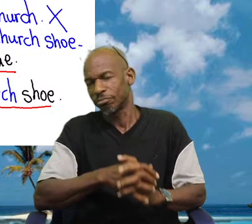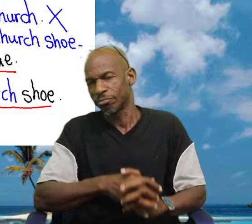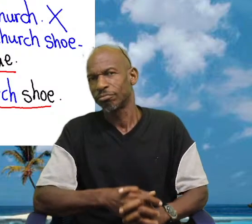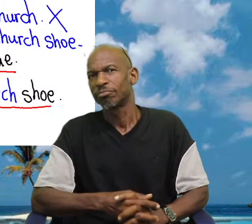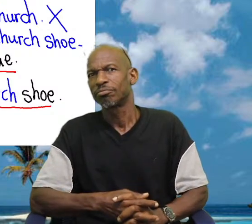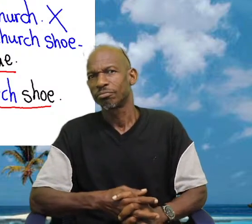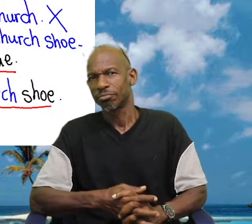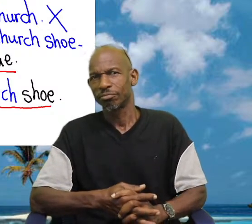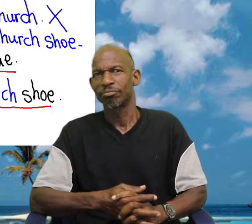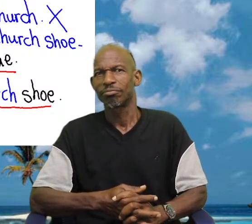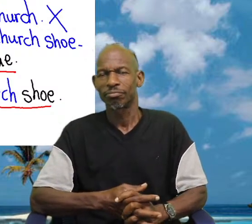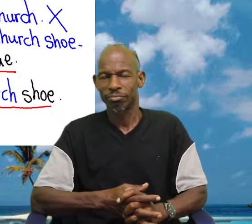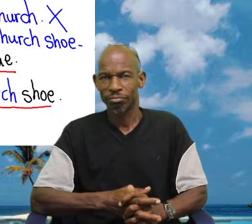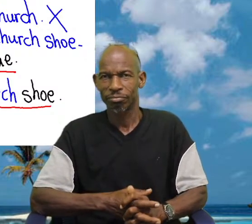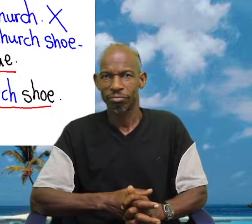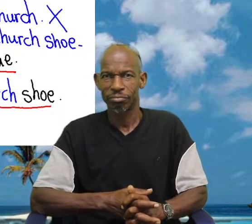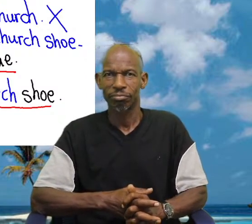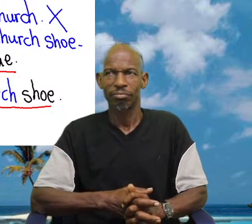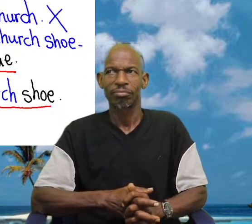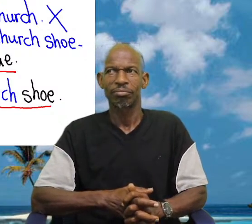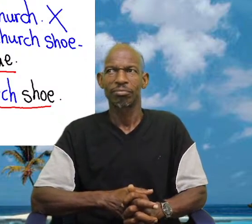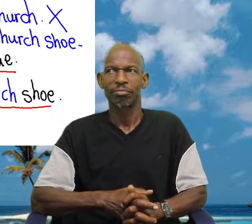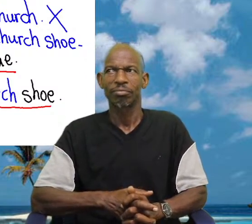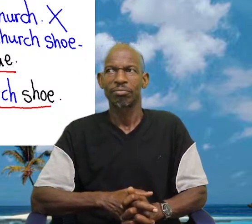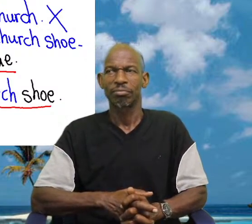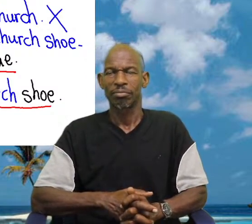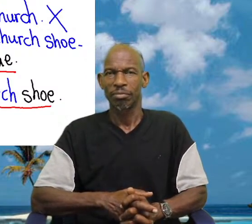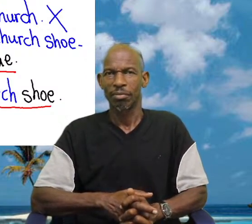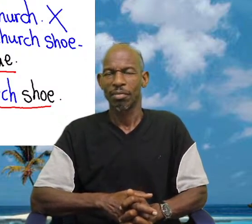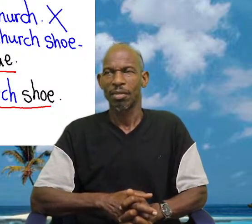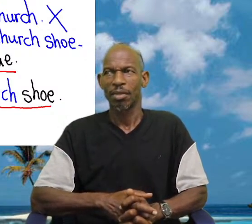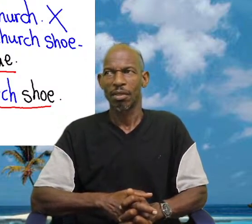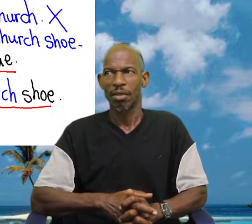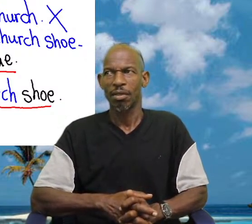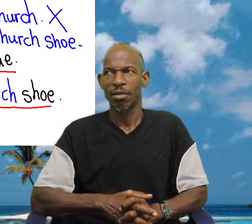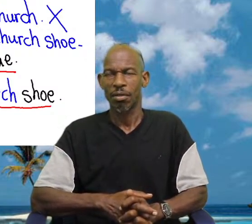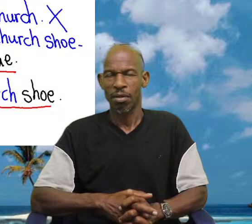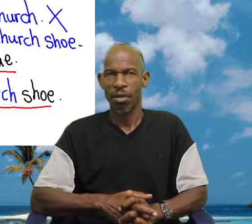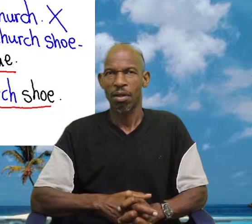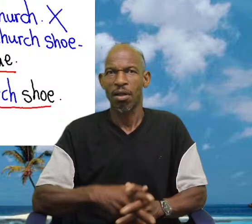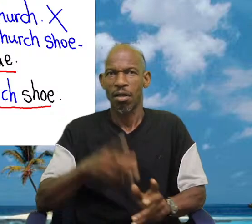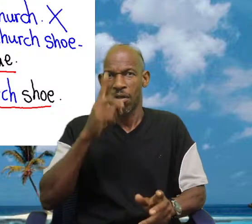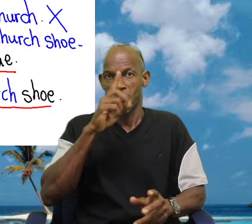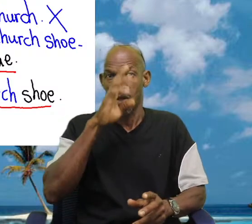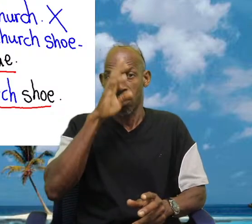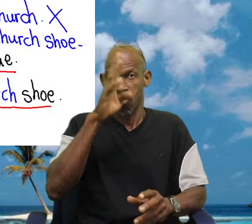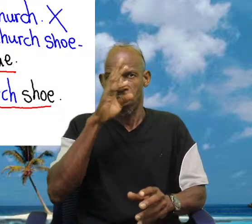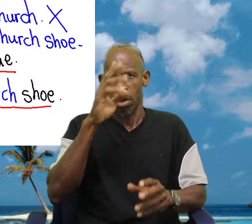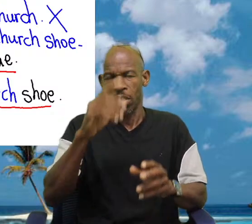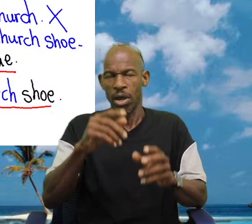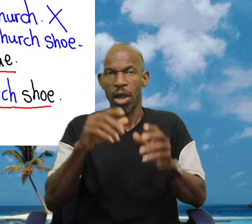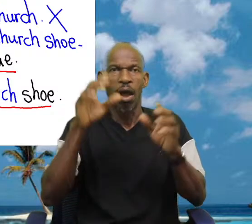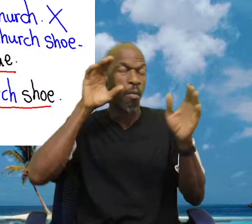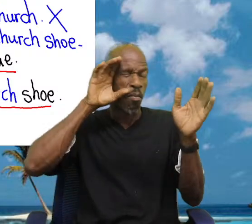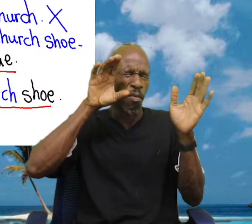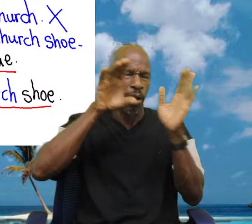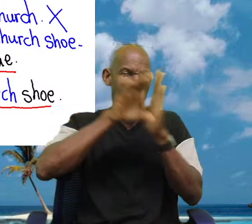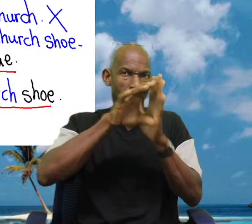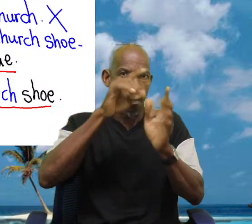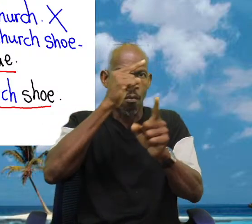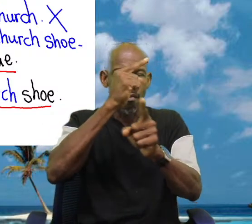have to follow certain rules to make it create the picture. We don't dramatize. So